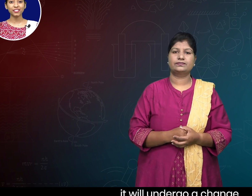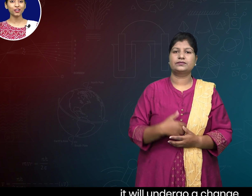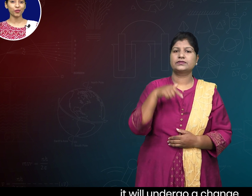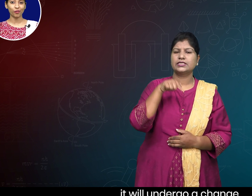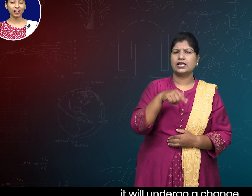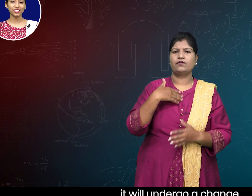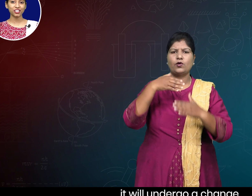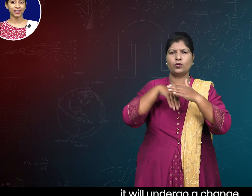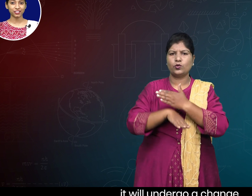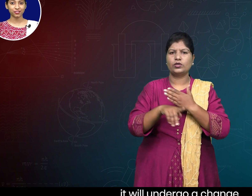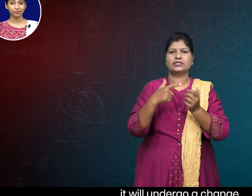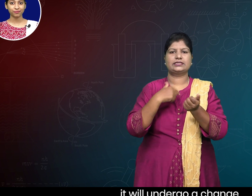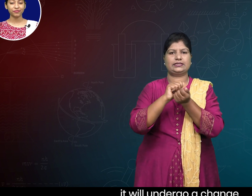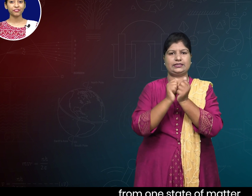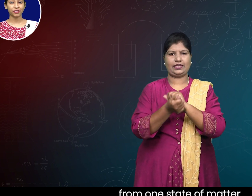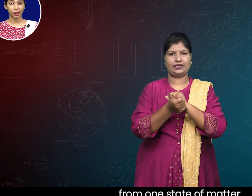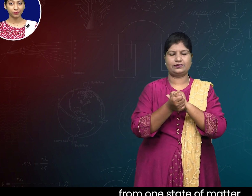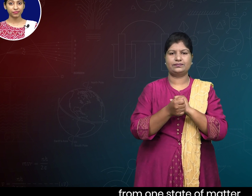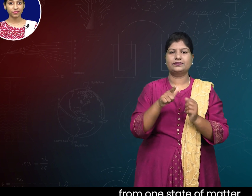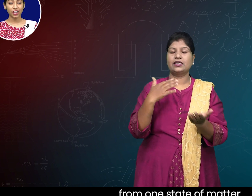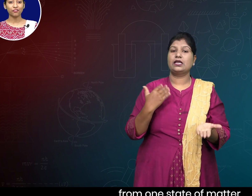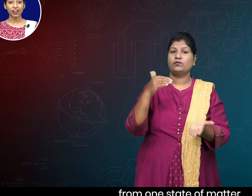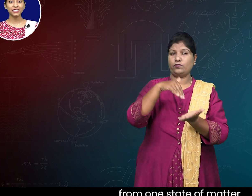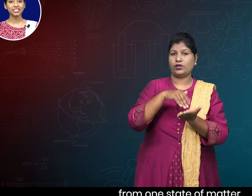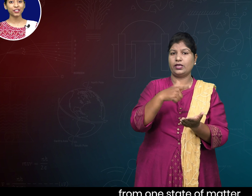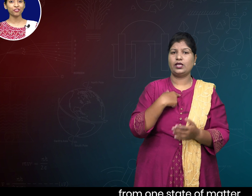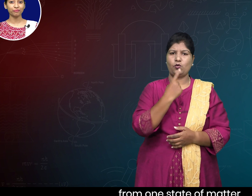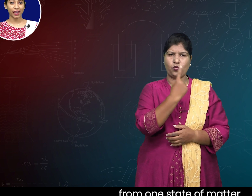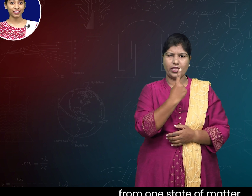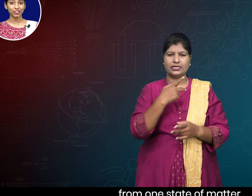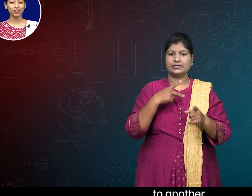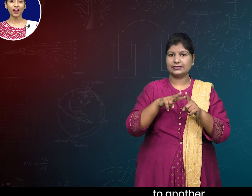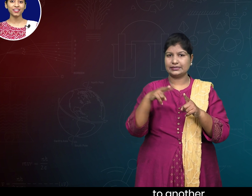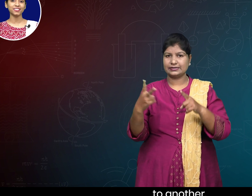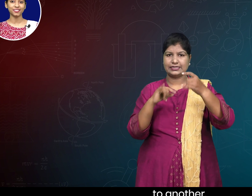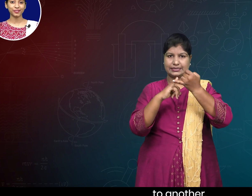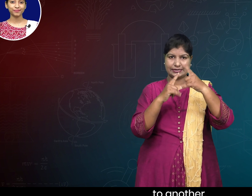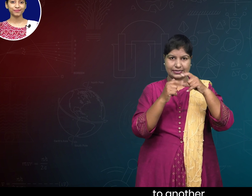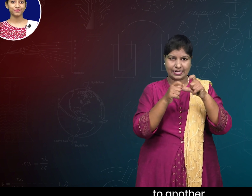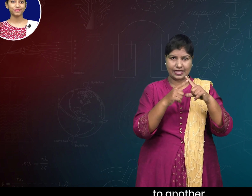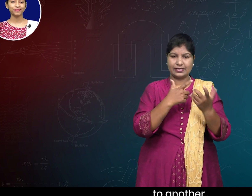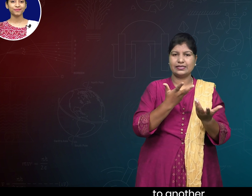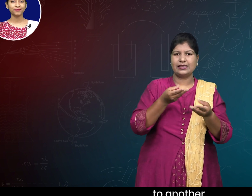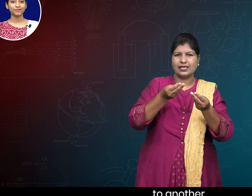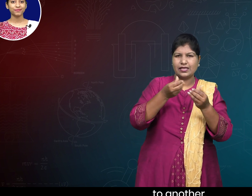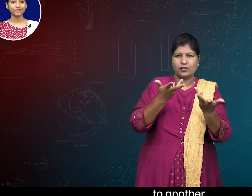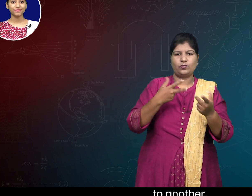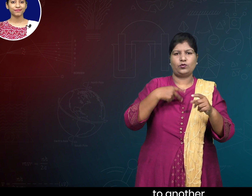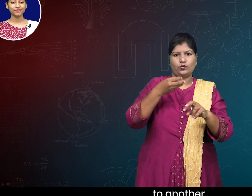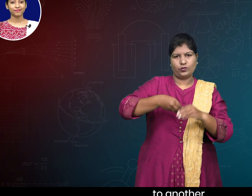will undergo a change from one state of matter to another.